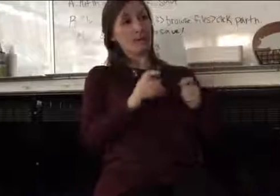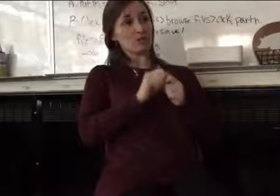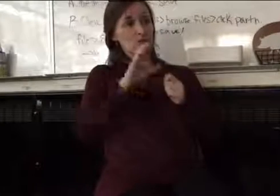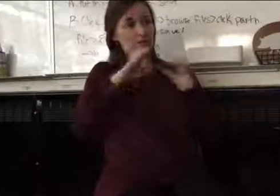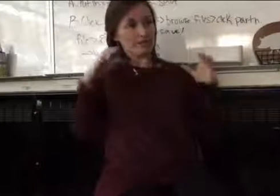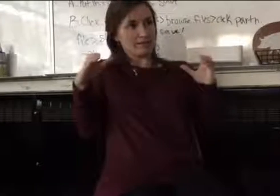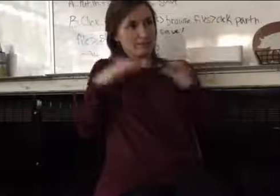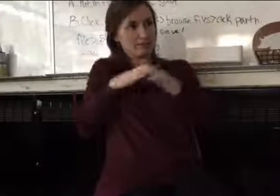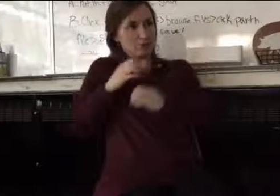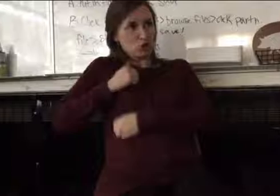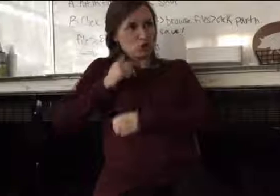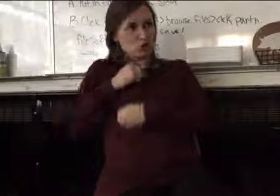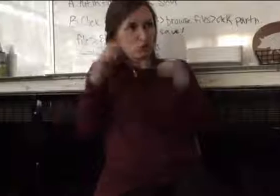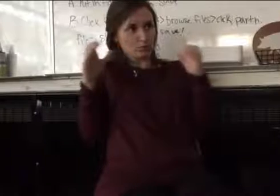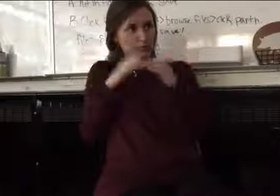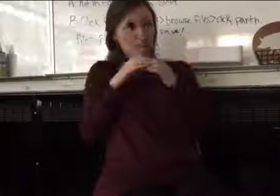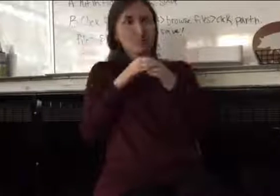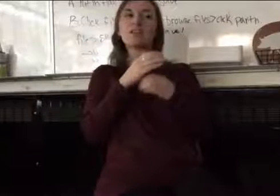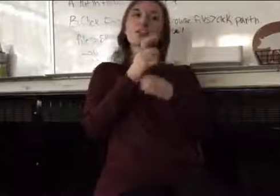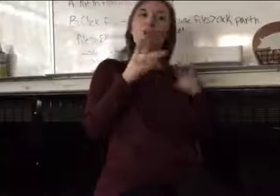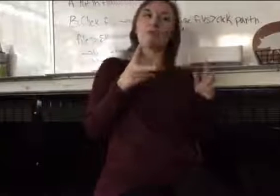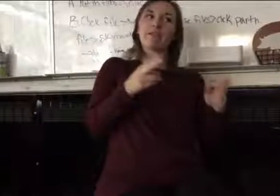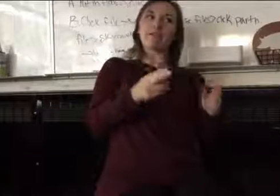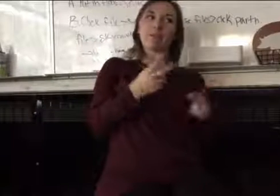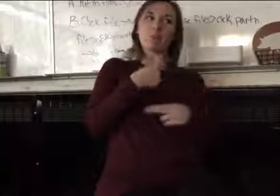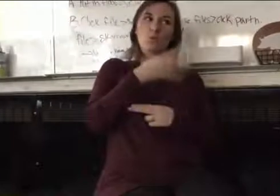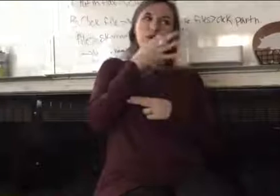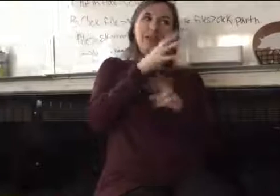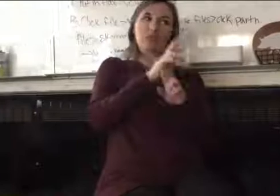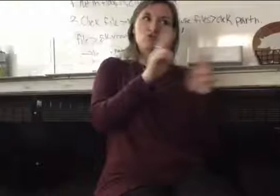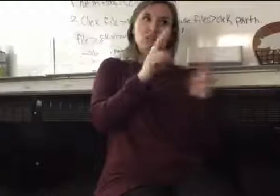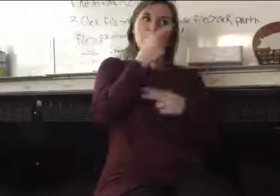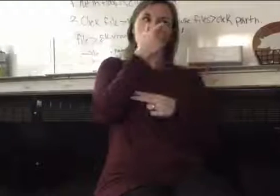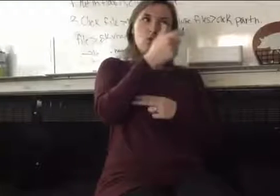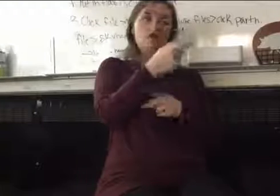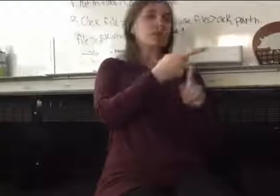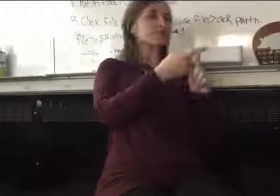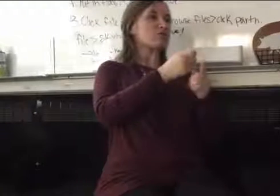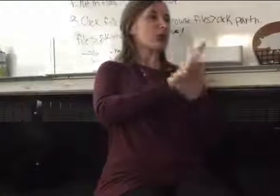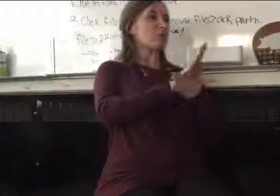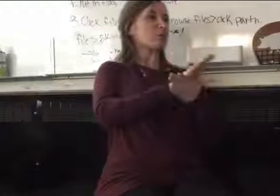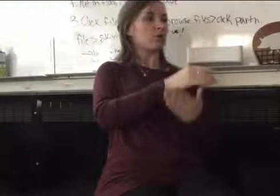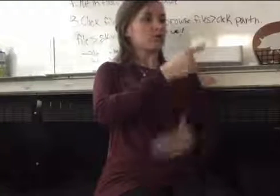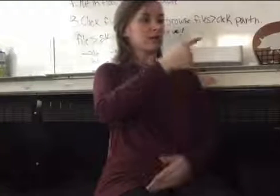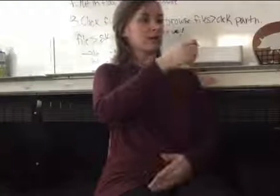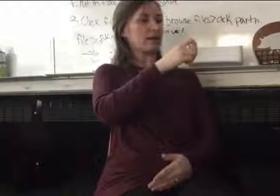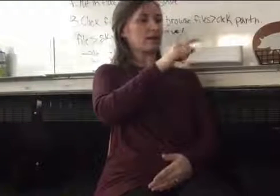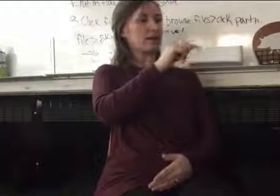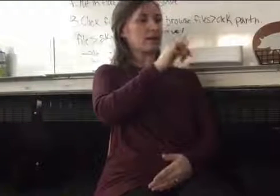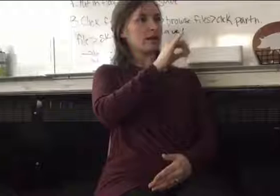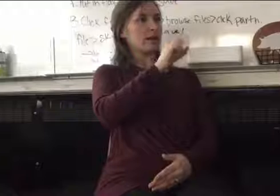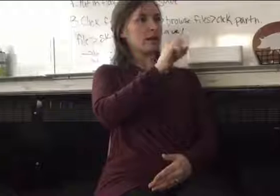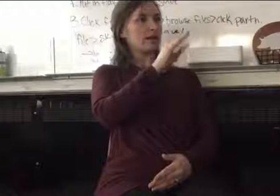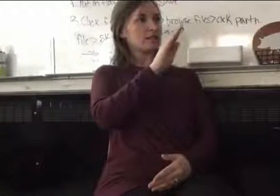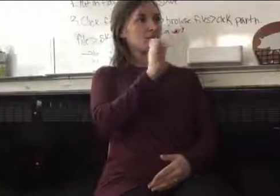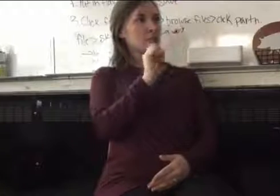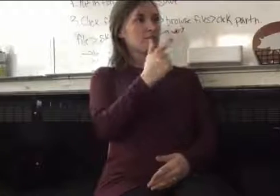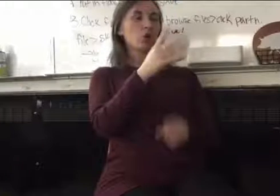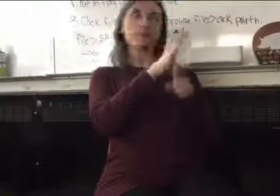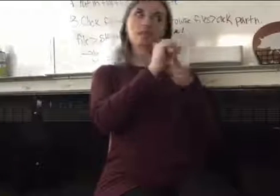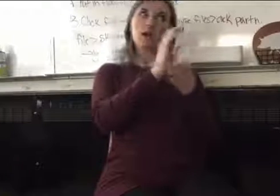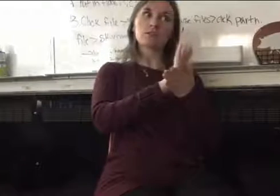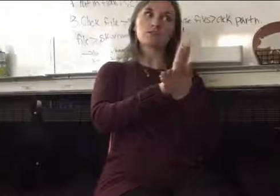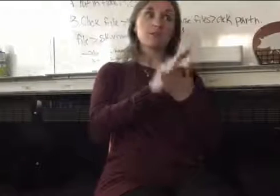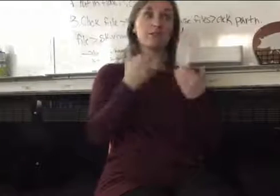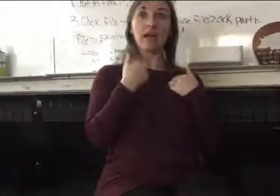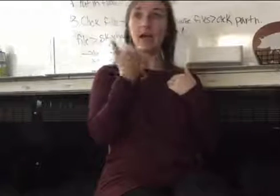troops. Now this clip that we're about to watch is from the movie Gettysburg, which is an awesome movie. Has anybody seen it?